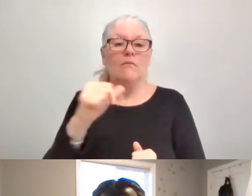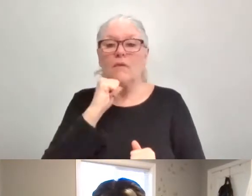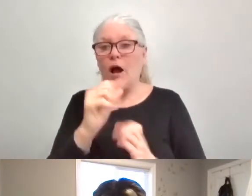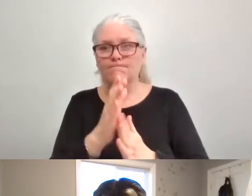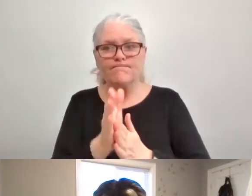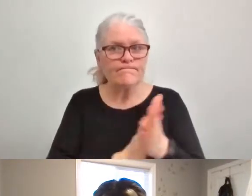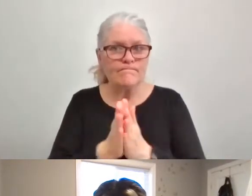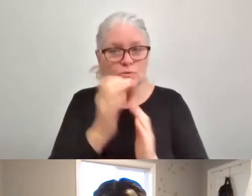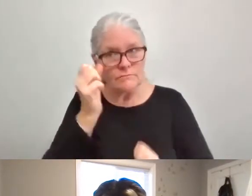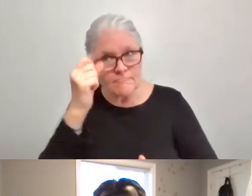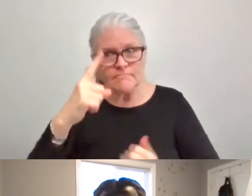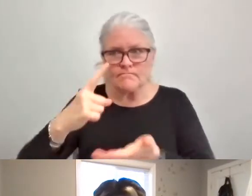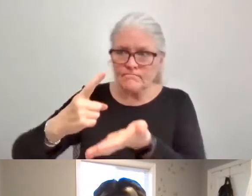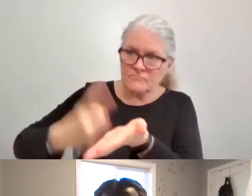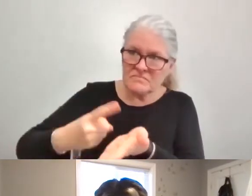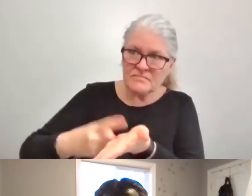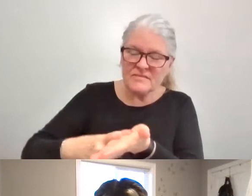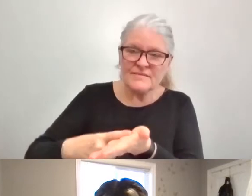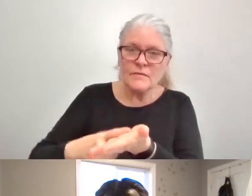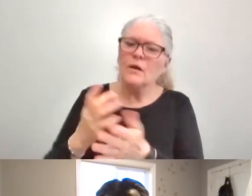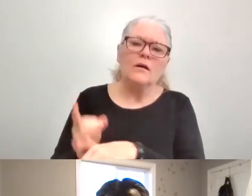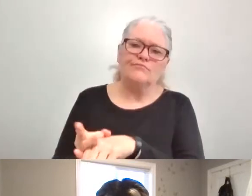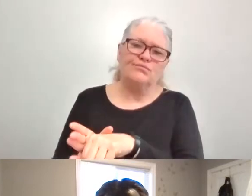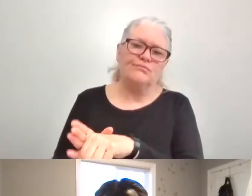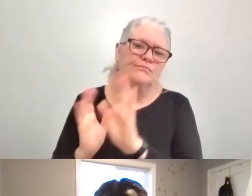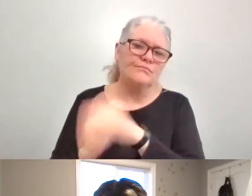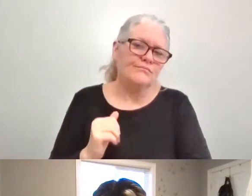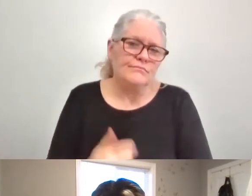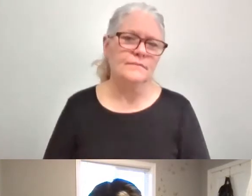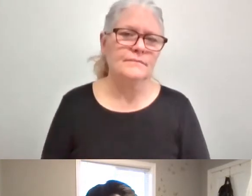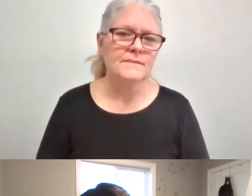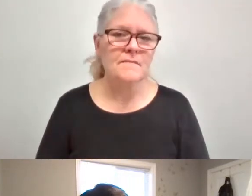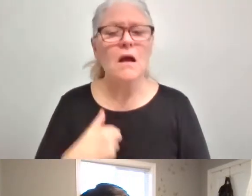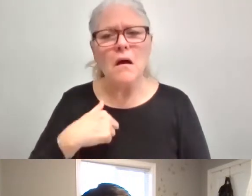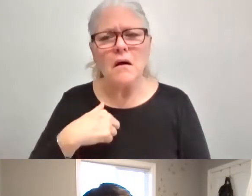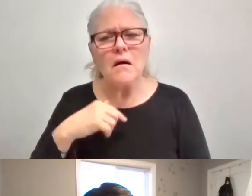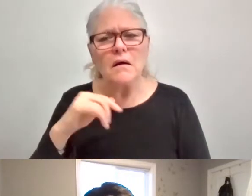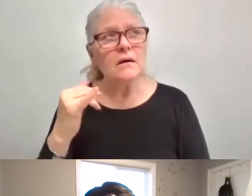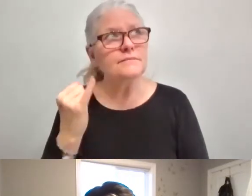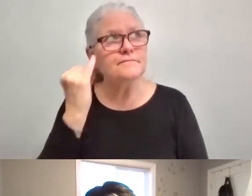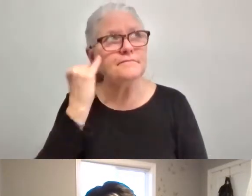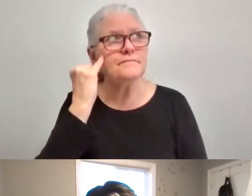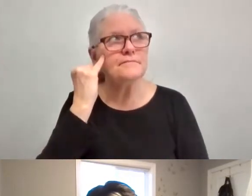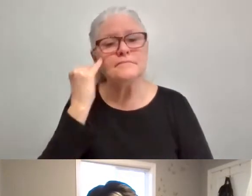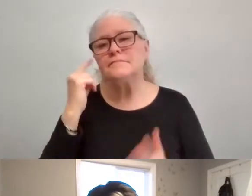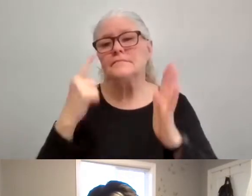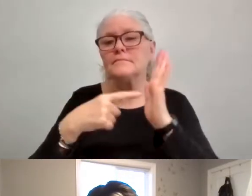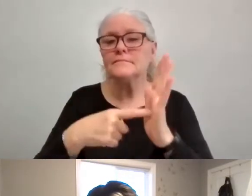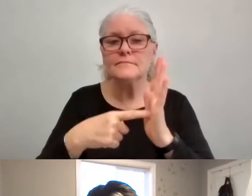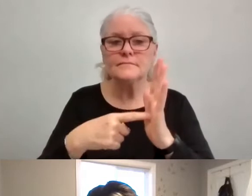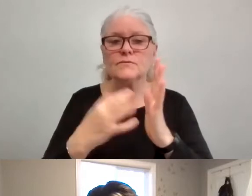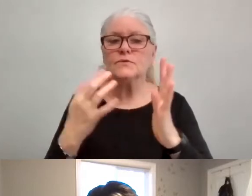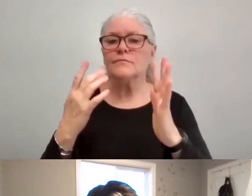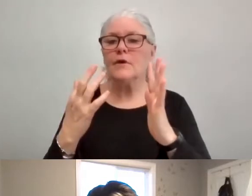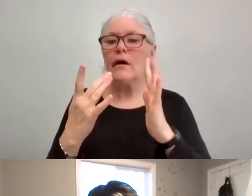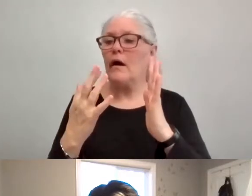the conversation at hand, right? Like I can understand if, you know, somebody like passersby, like